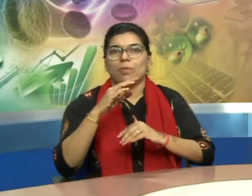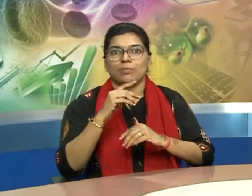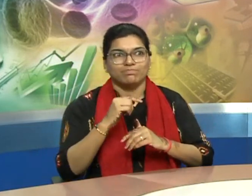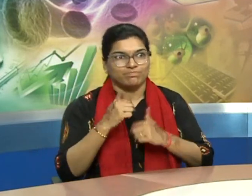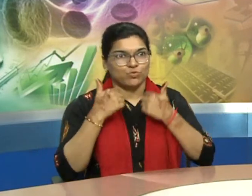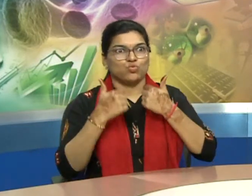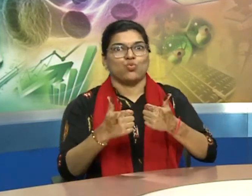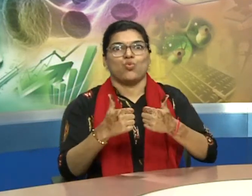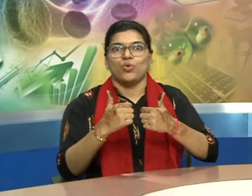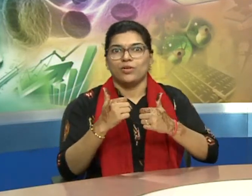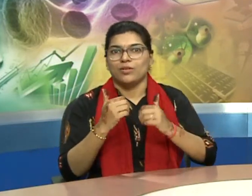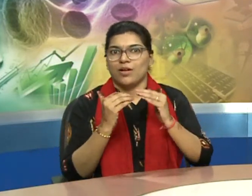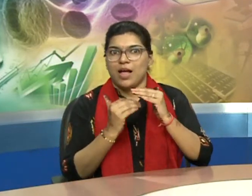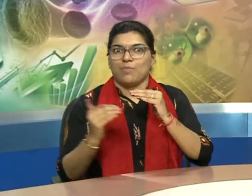skills.